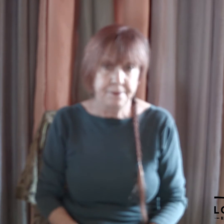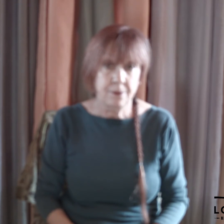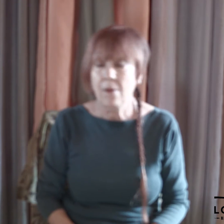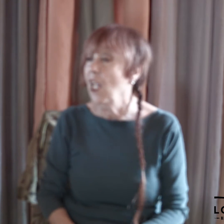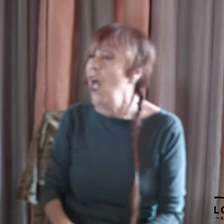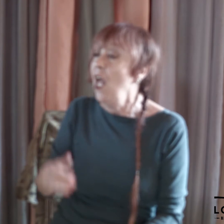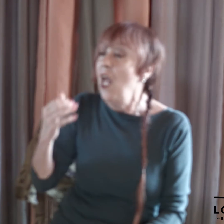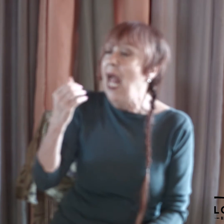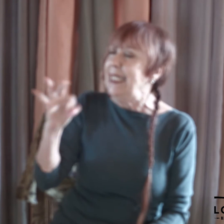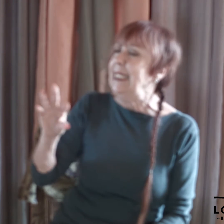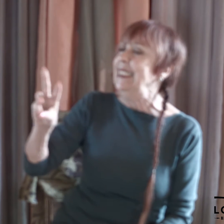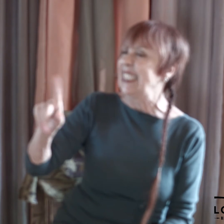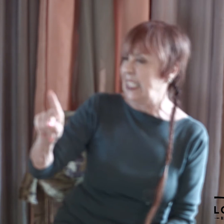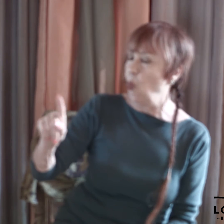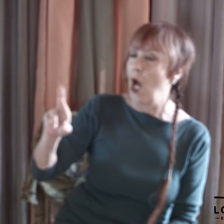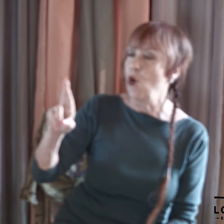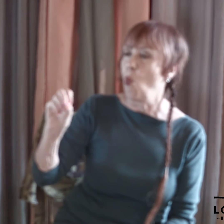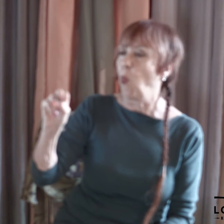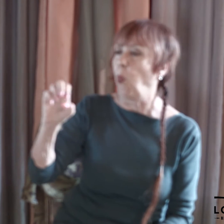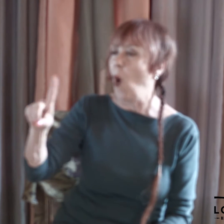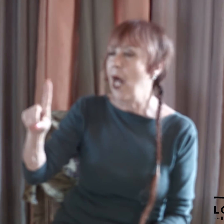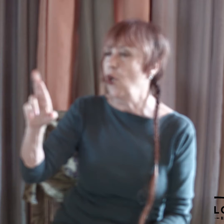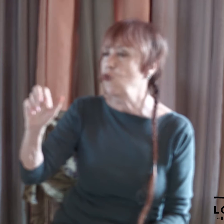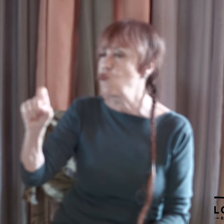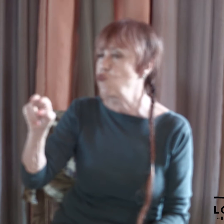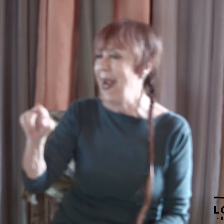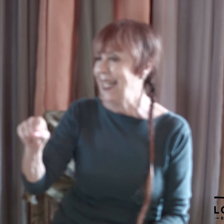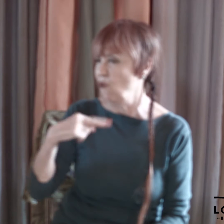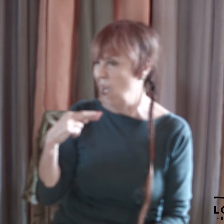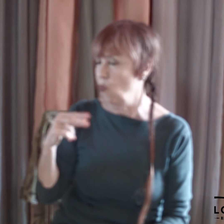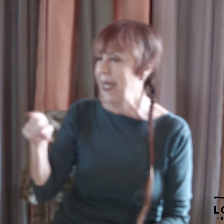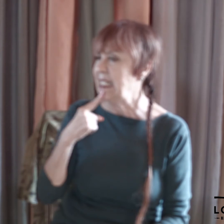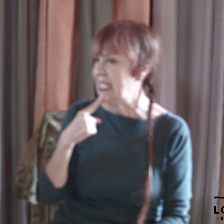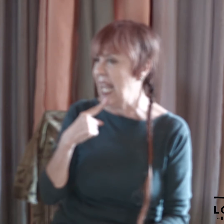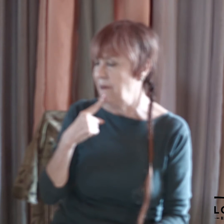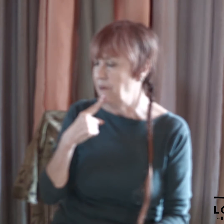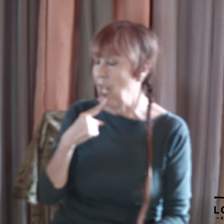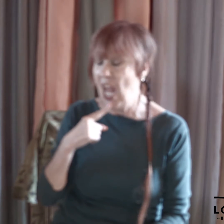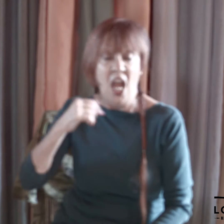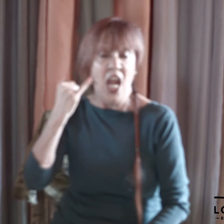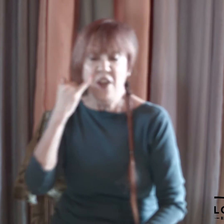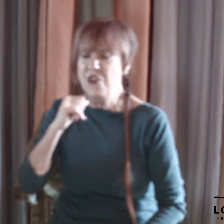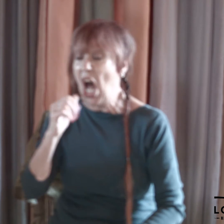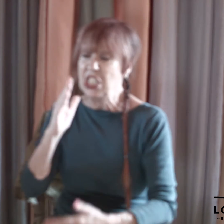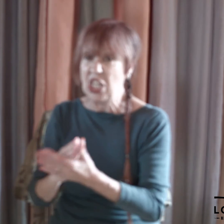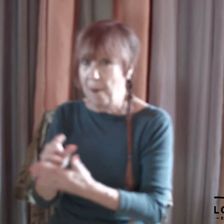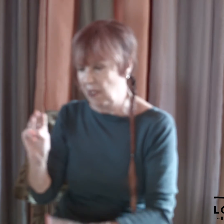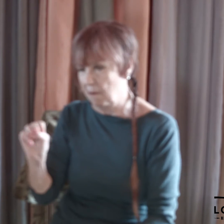1961, Sheila, Ronald Reagan said the following about Medicare. If we don't stop it, one of these